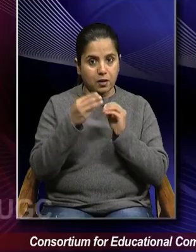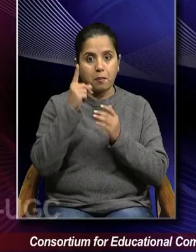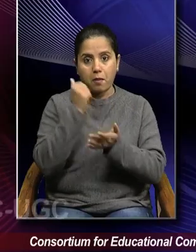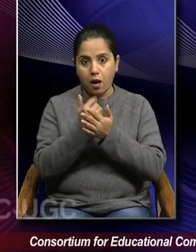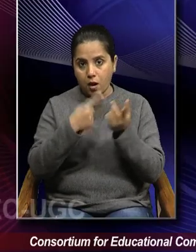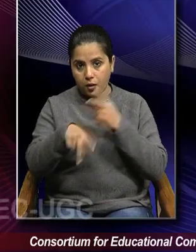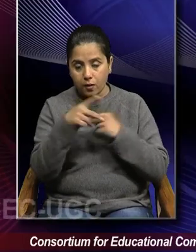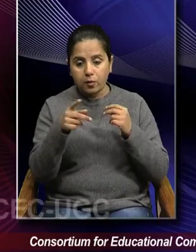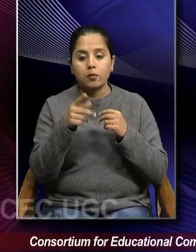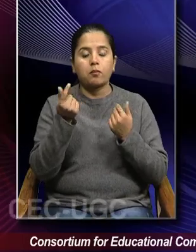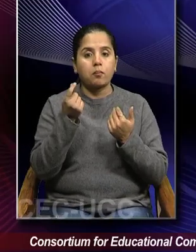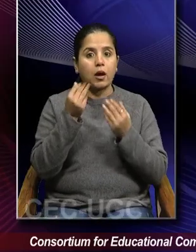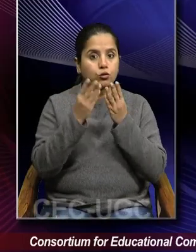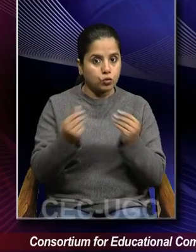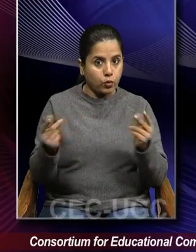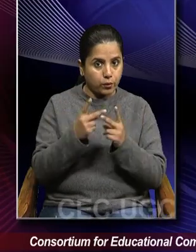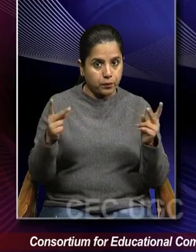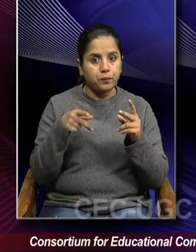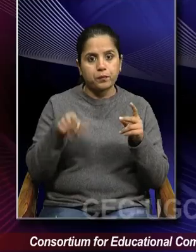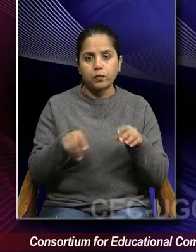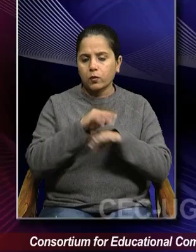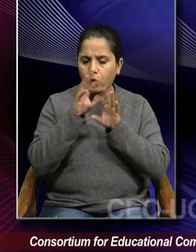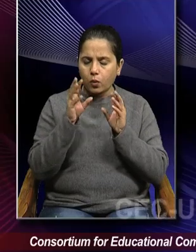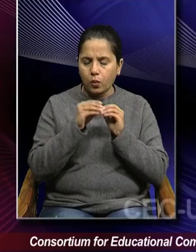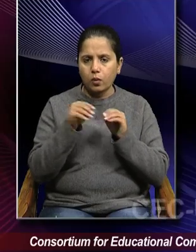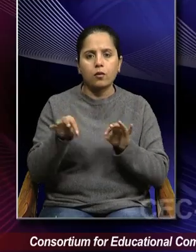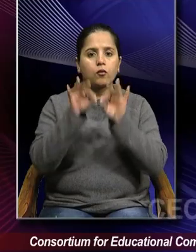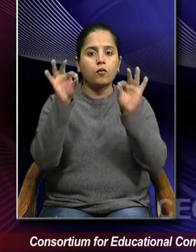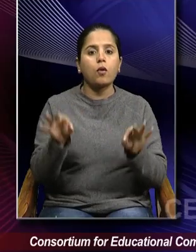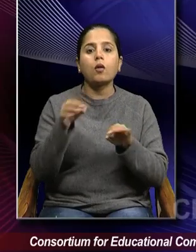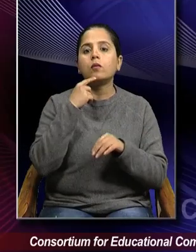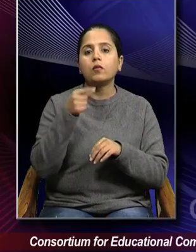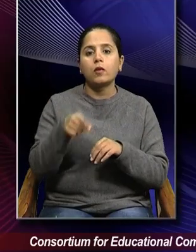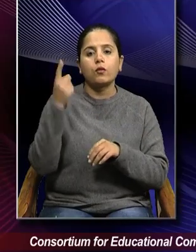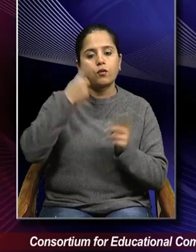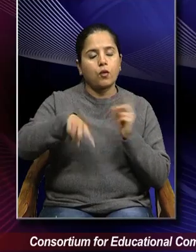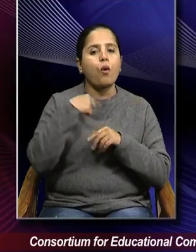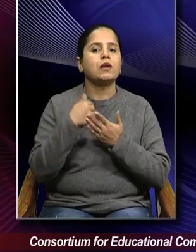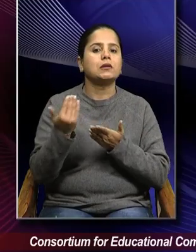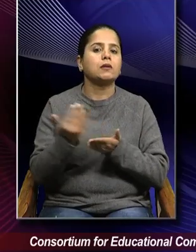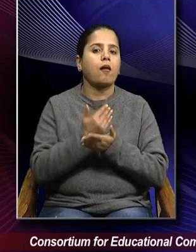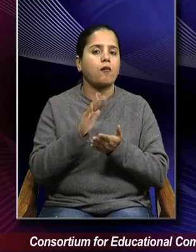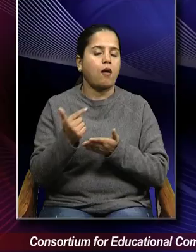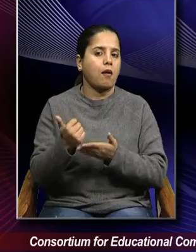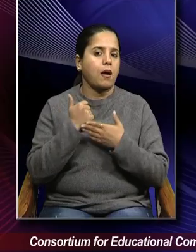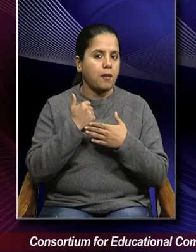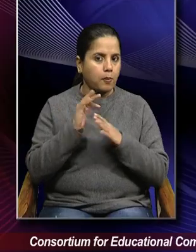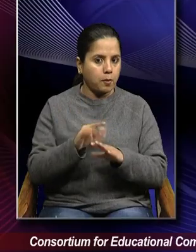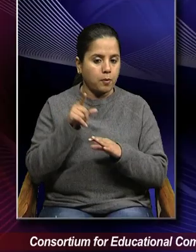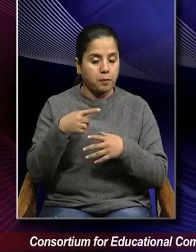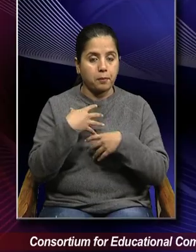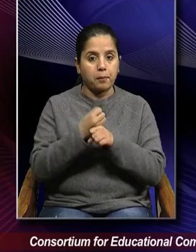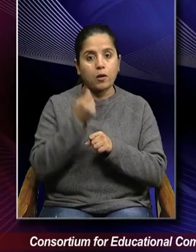settlements, CBDC in its wholesale format is there for our rescue, and it is helping us. It is tailored